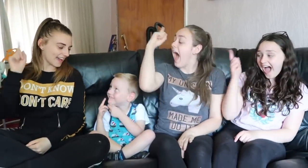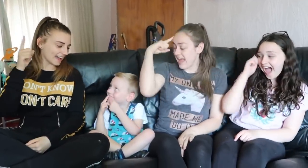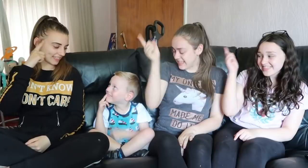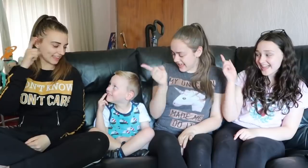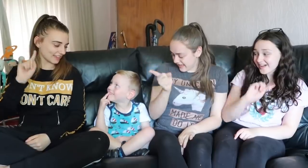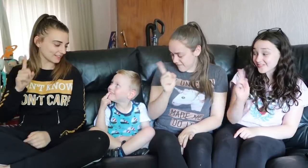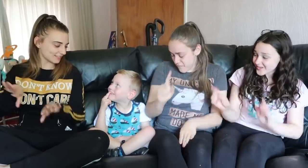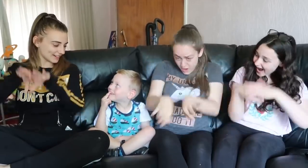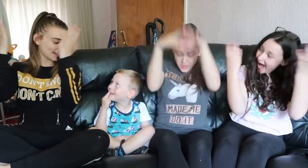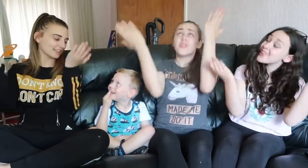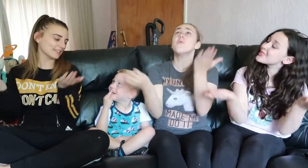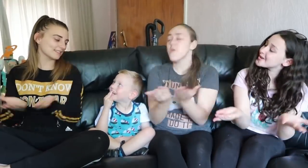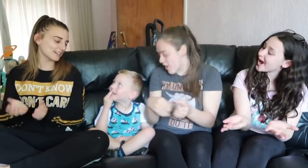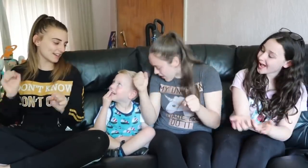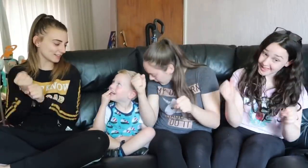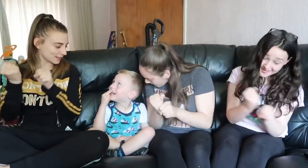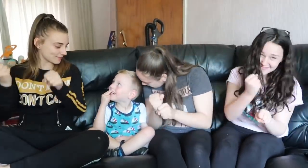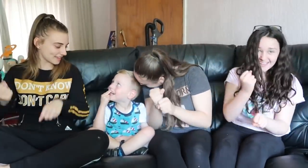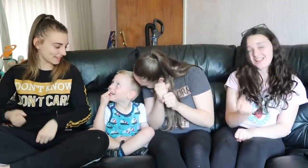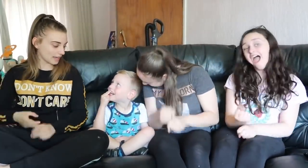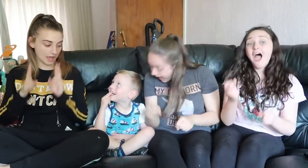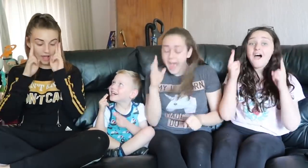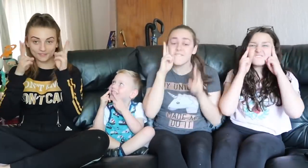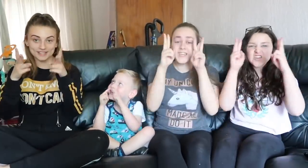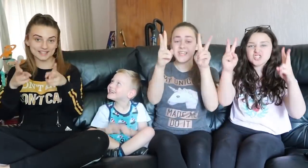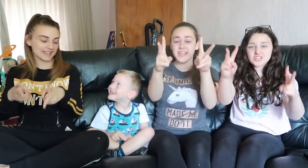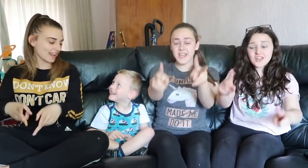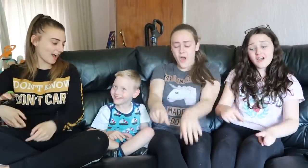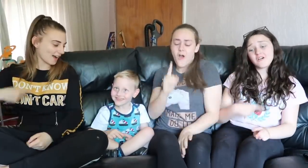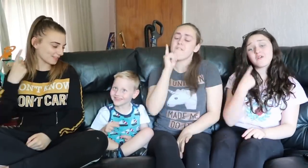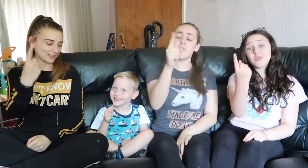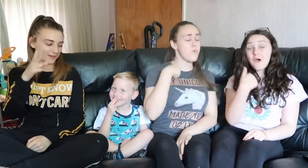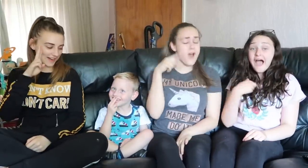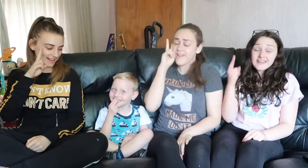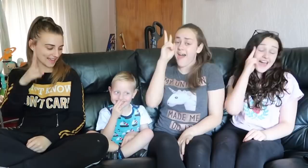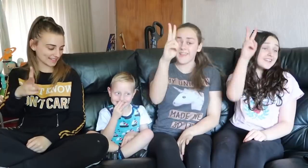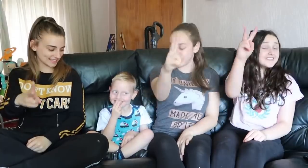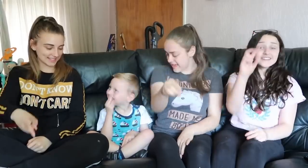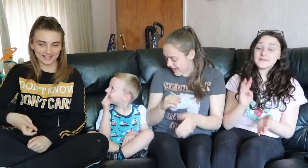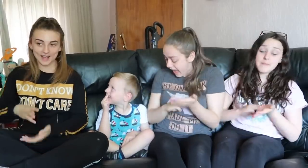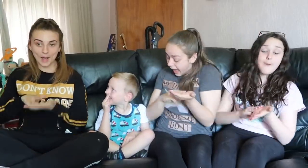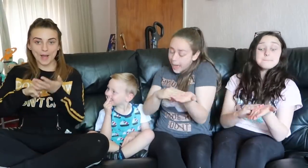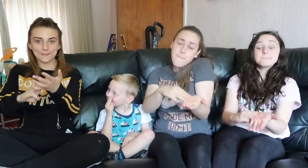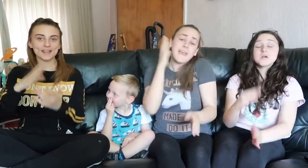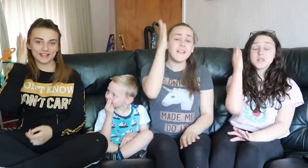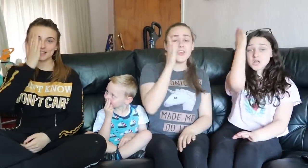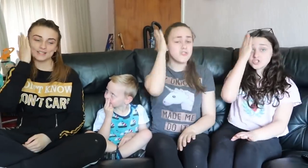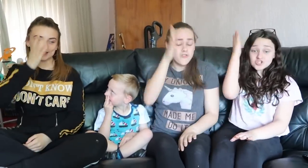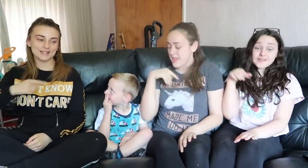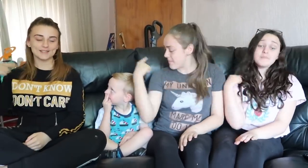I think of what the world could be Cause you know I'm the one I see A million dreams